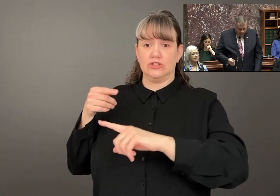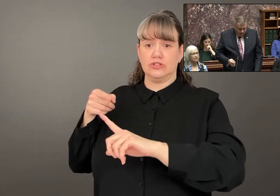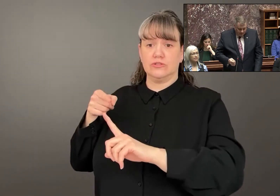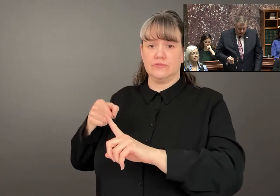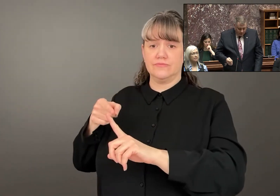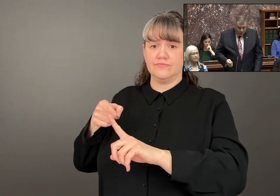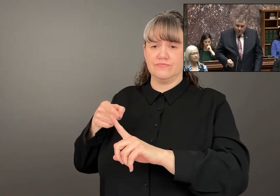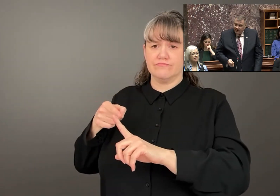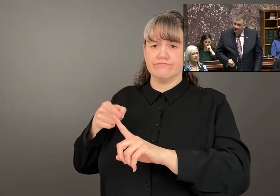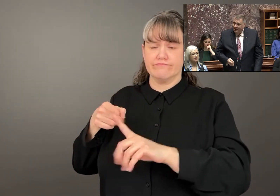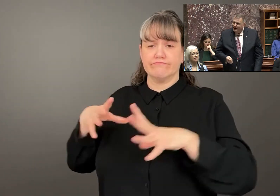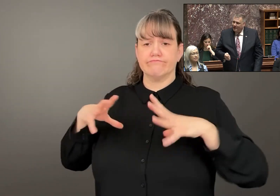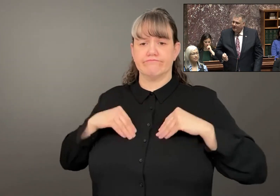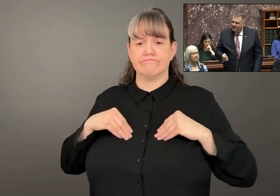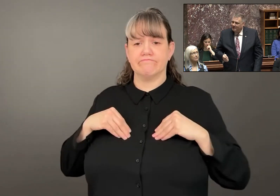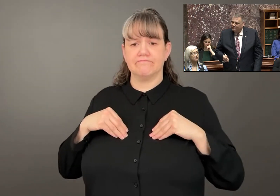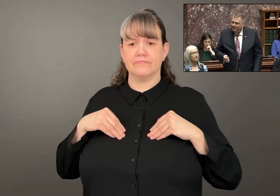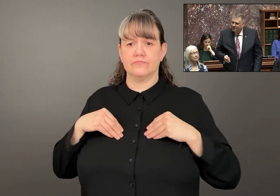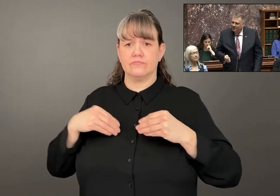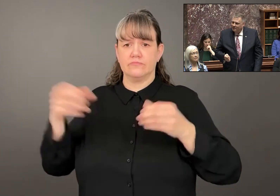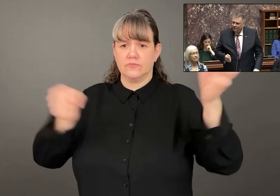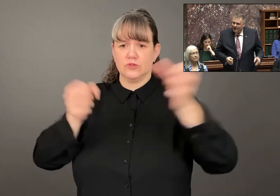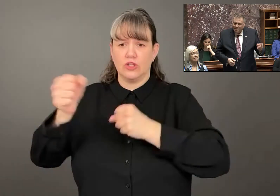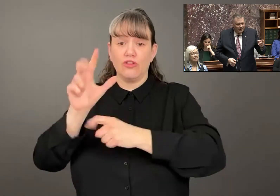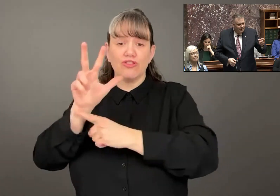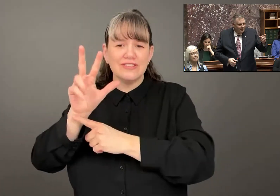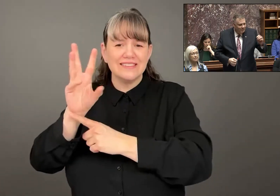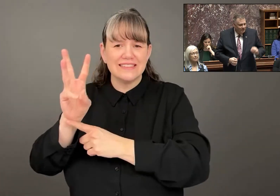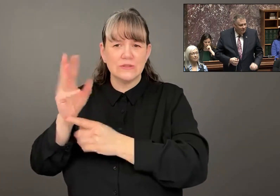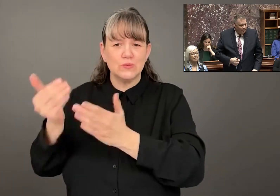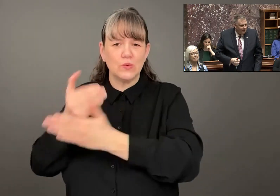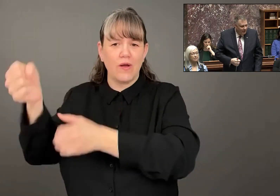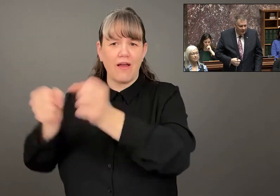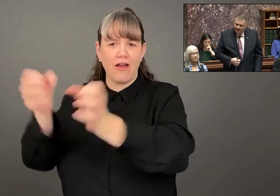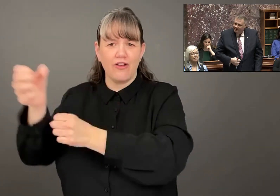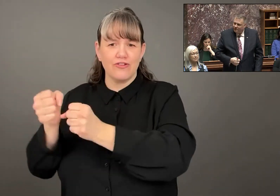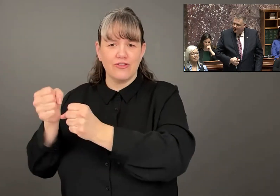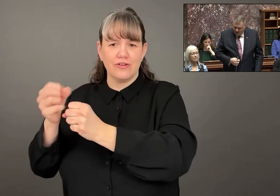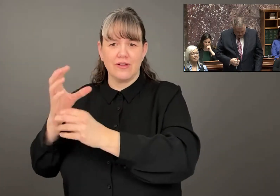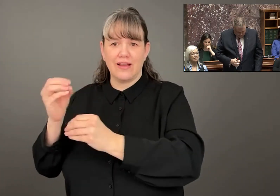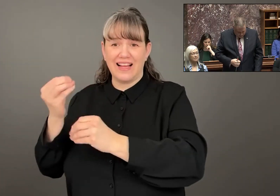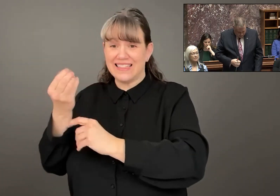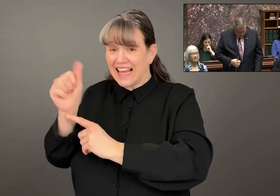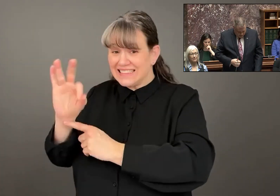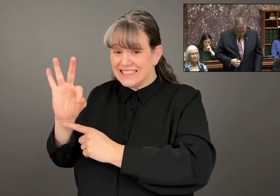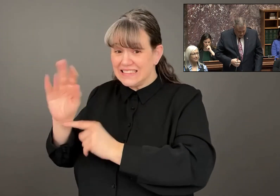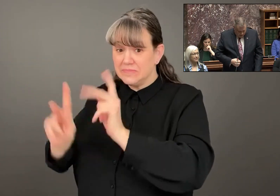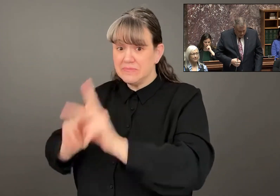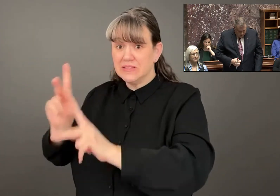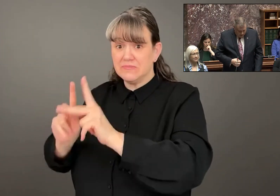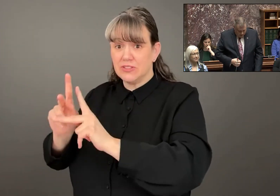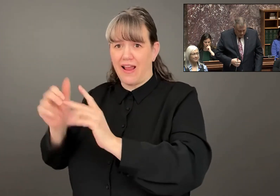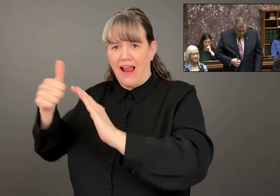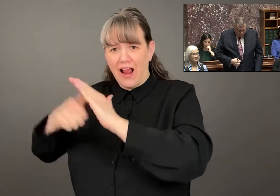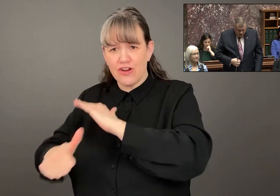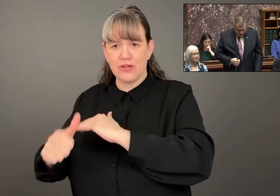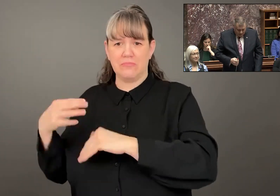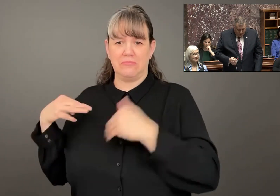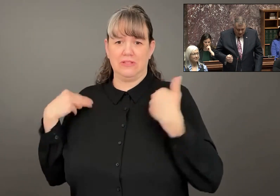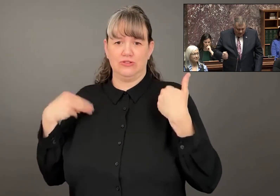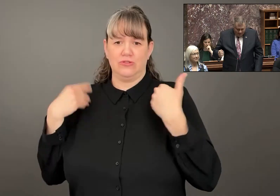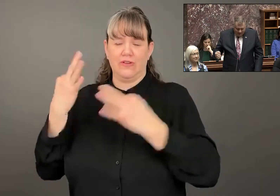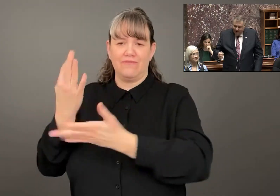new hires and promotions, 19 of them directly under the Ministry of Finance's direction. And